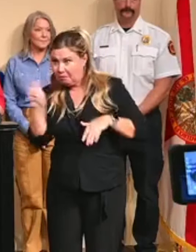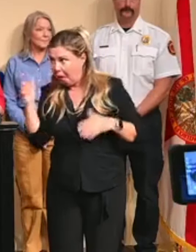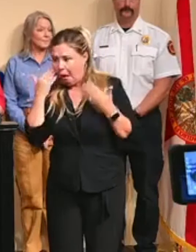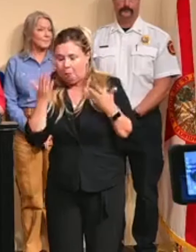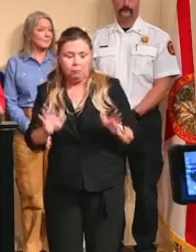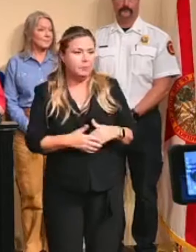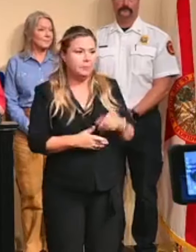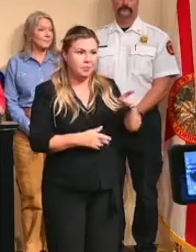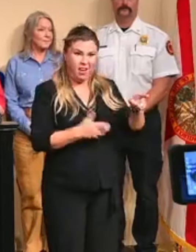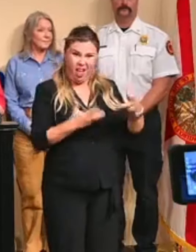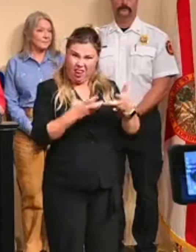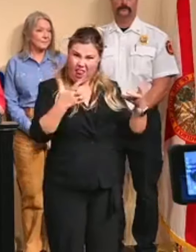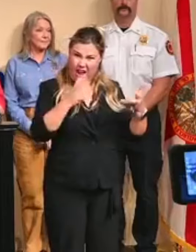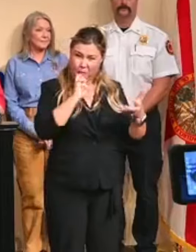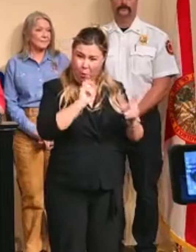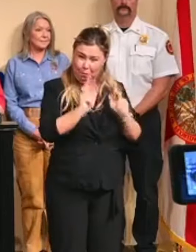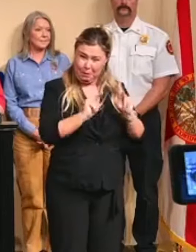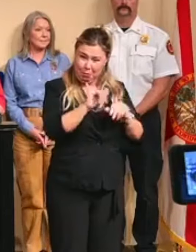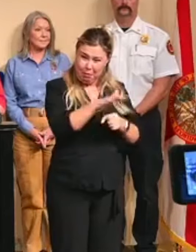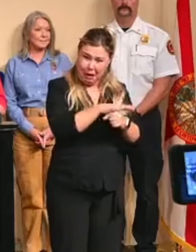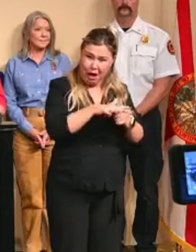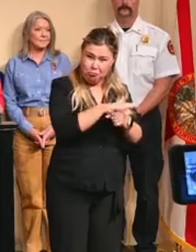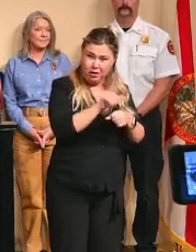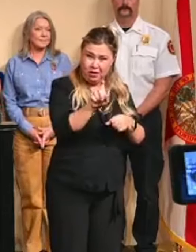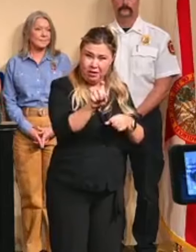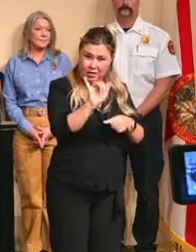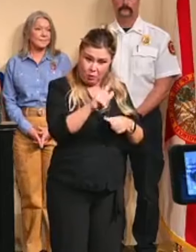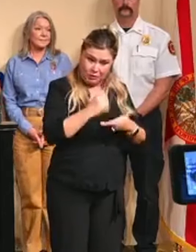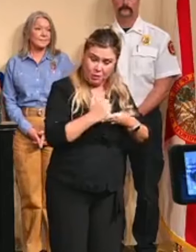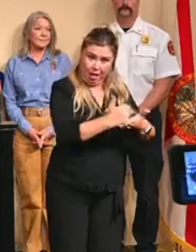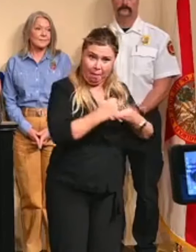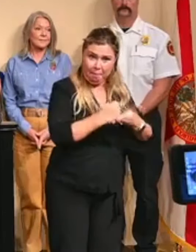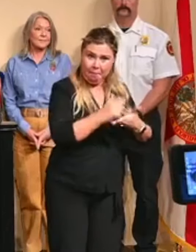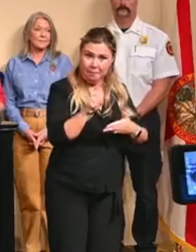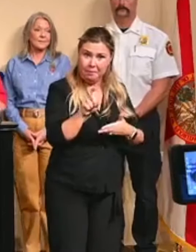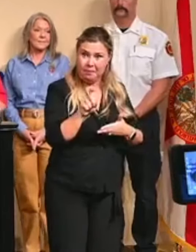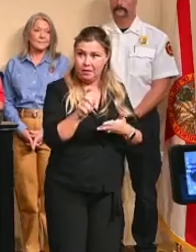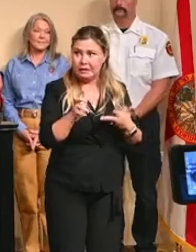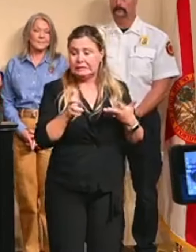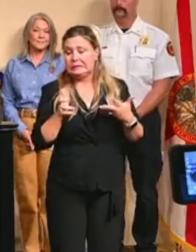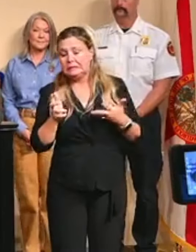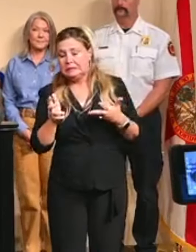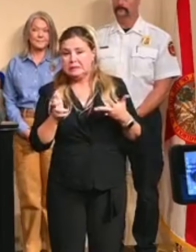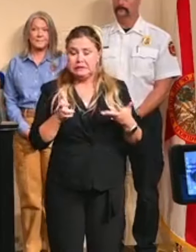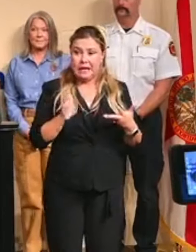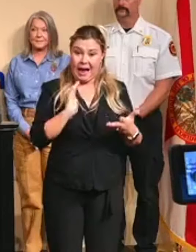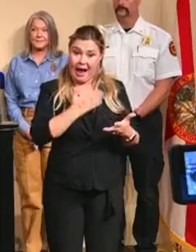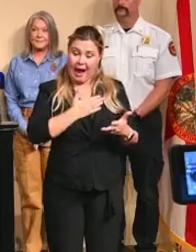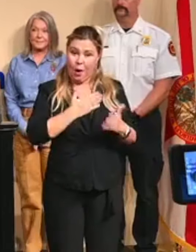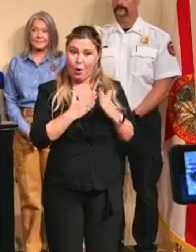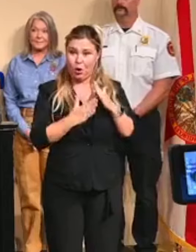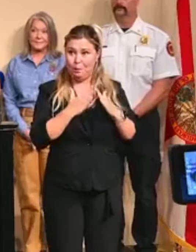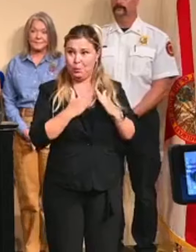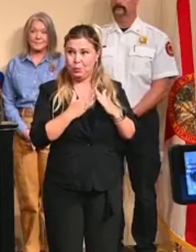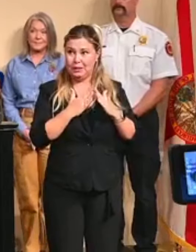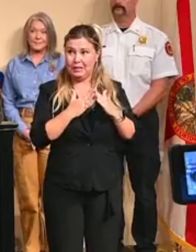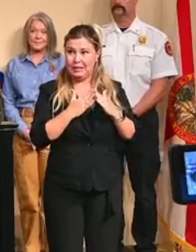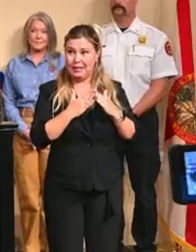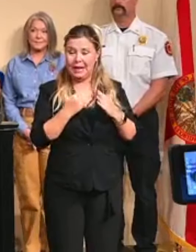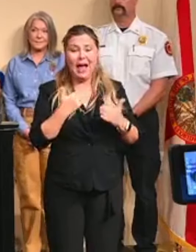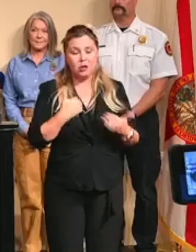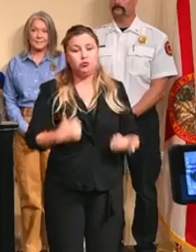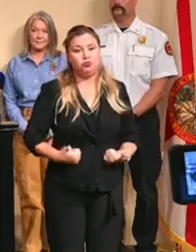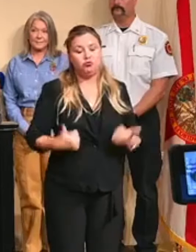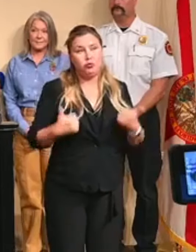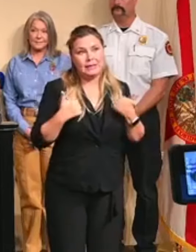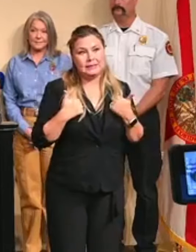there's a lot of elderly in that kind of region that you might have to assist with? So our community has residents that